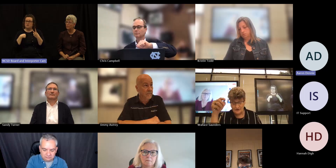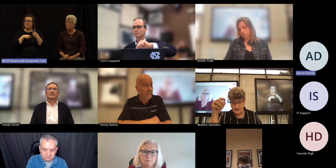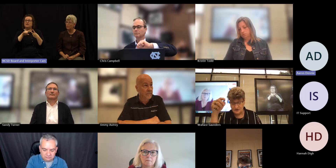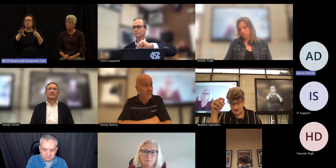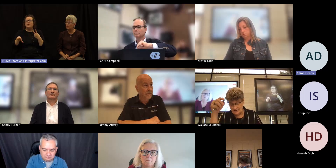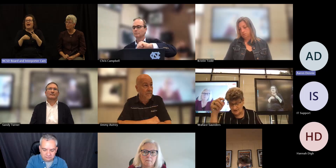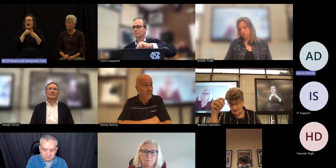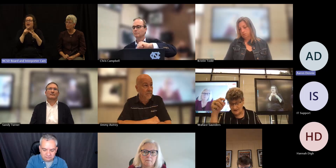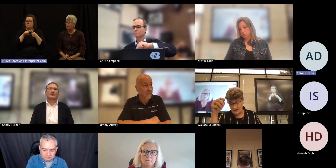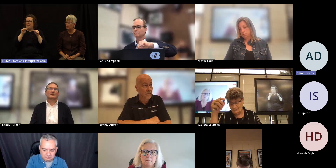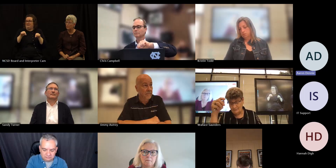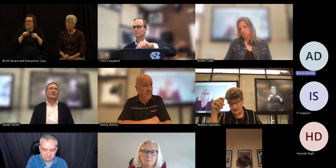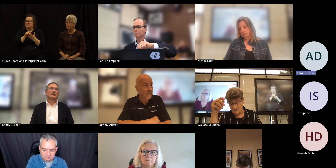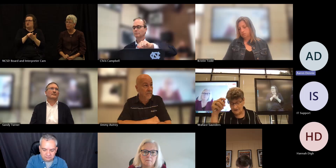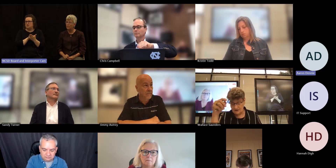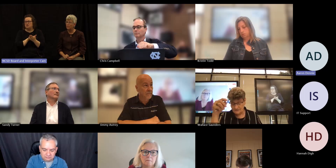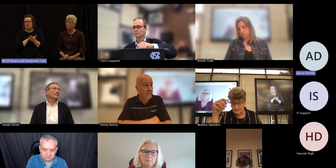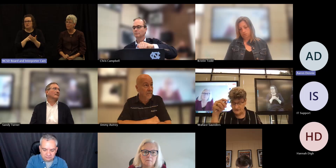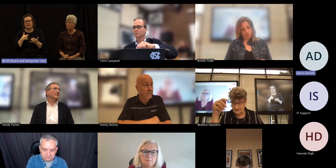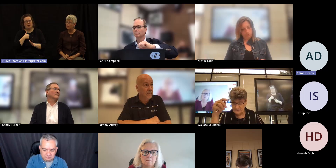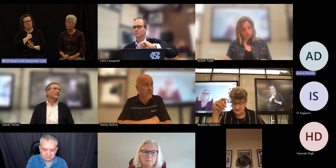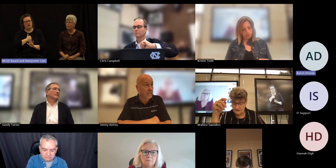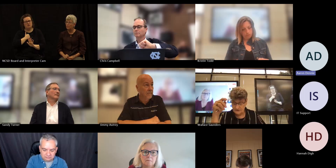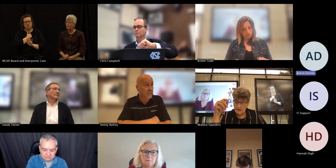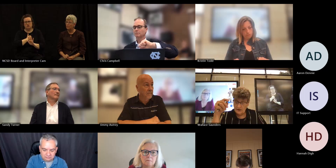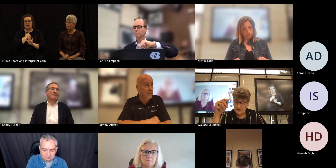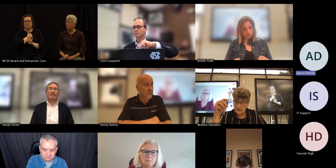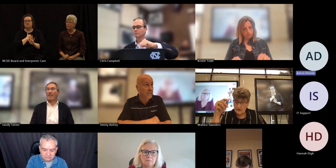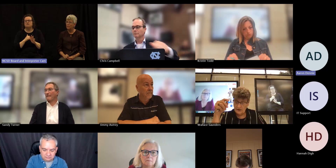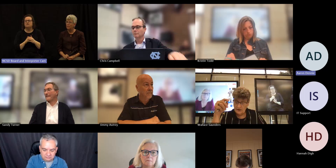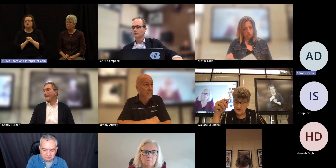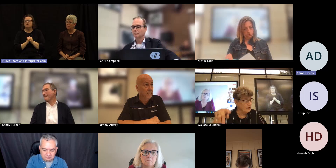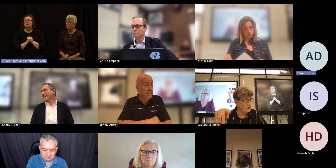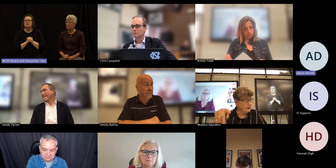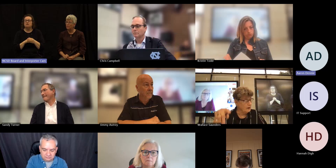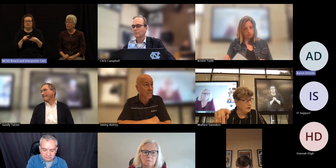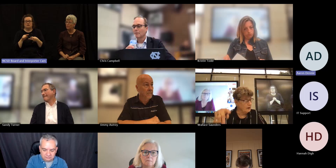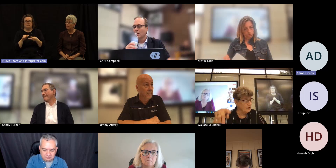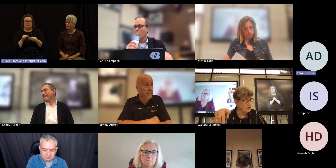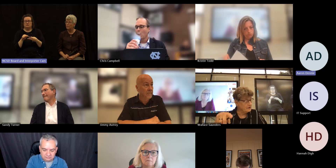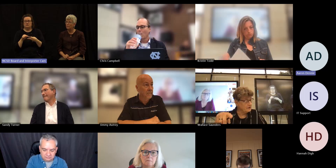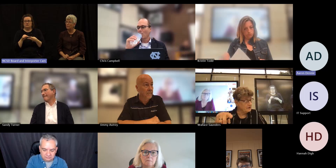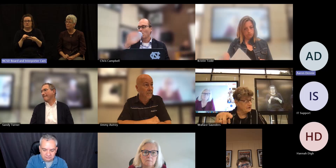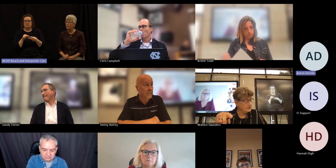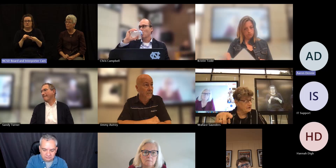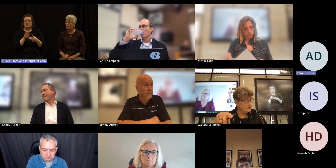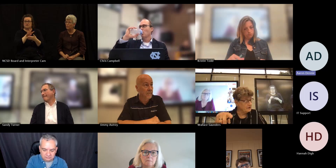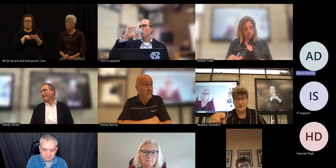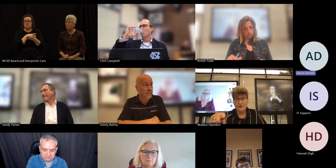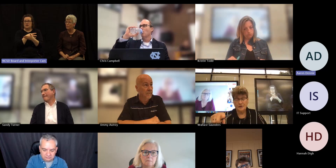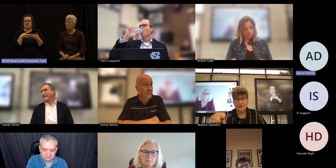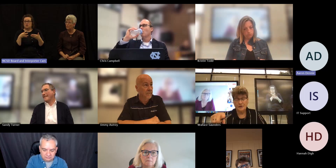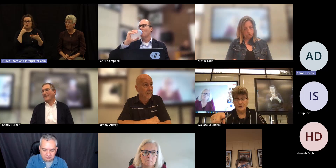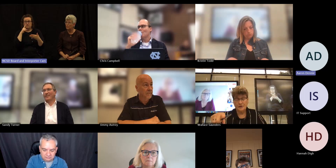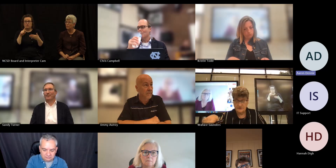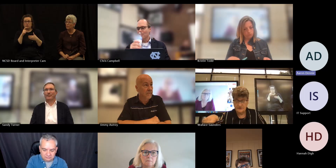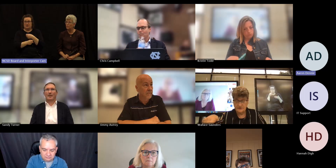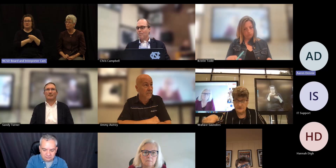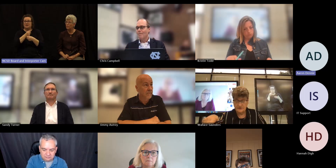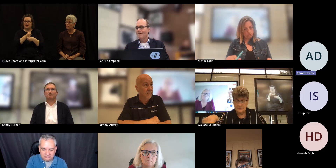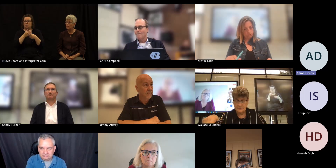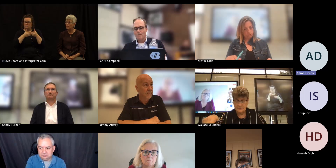add to the agenda. I apologize for this. One is our scheduling for the year.